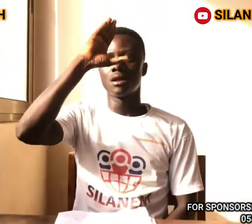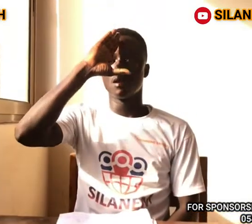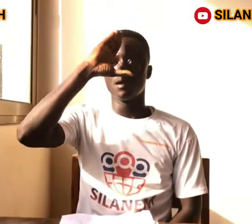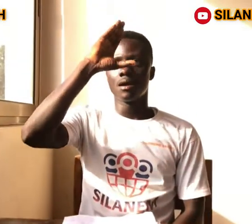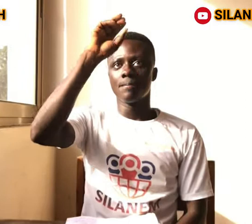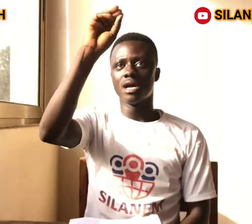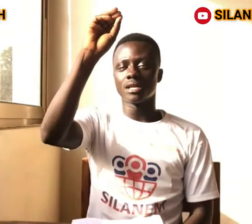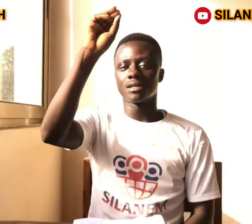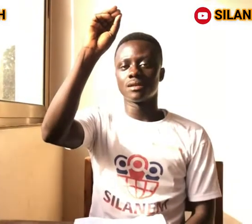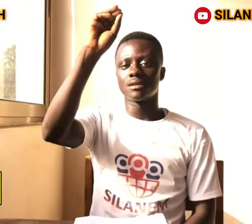Man,